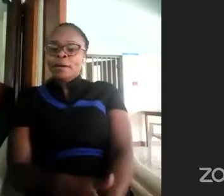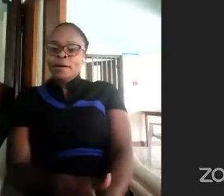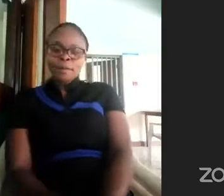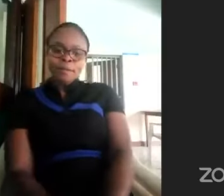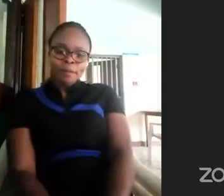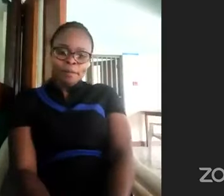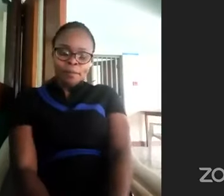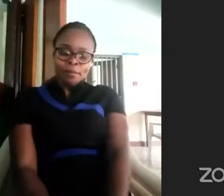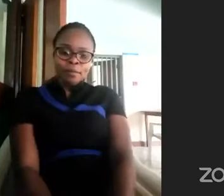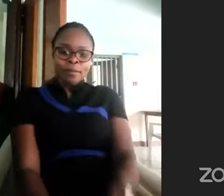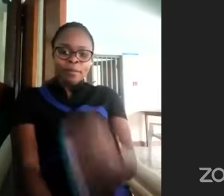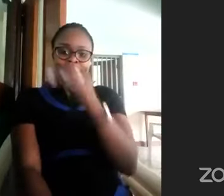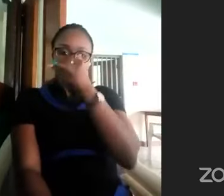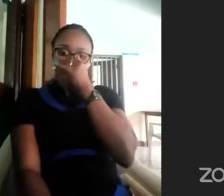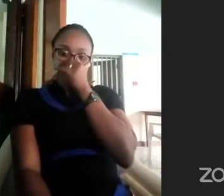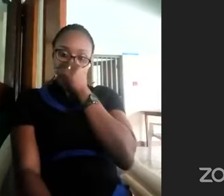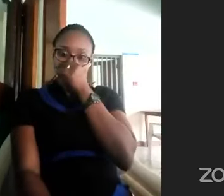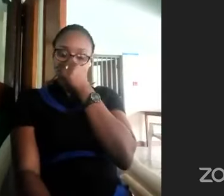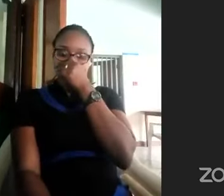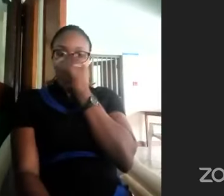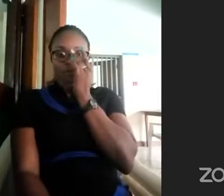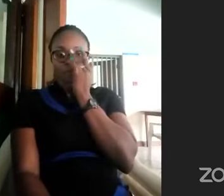Thank you, Vilda. I'll try as much as possible.